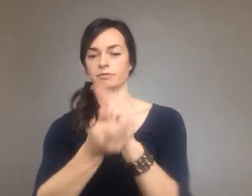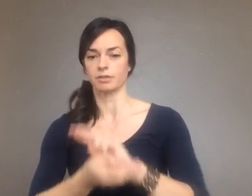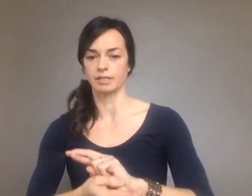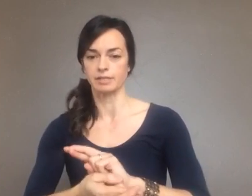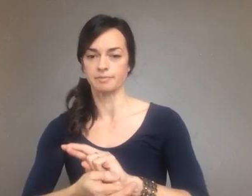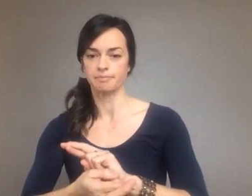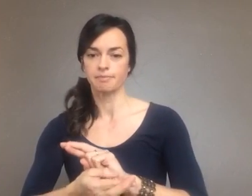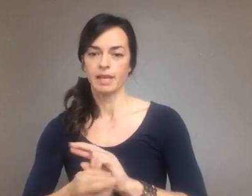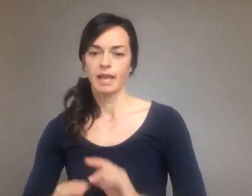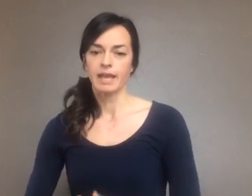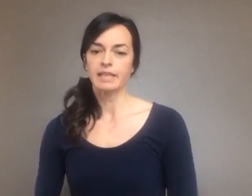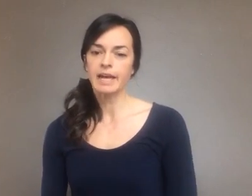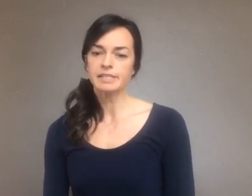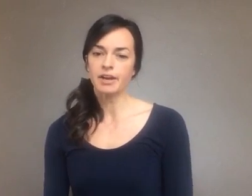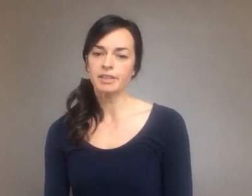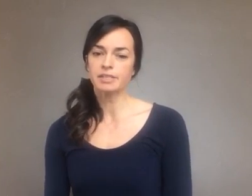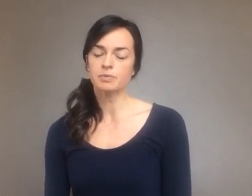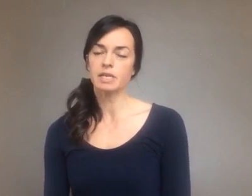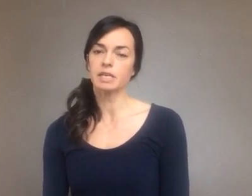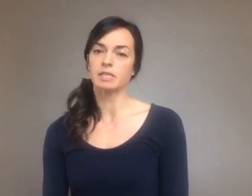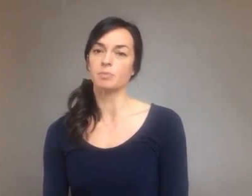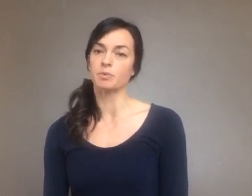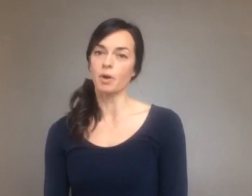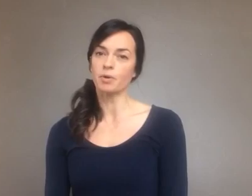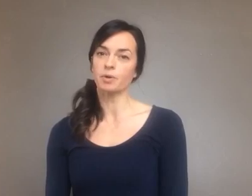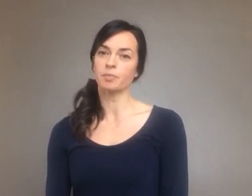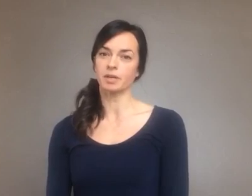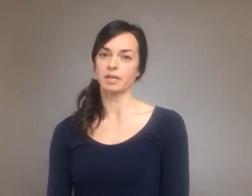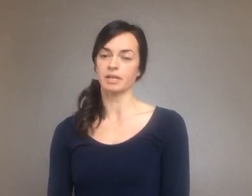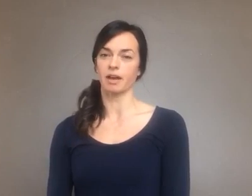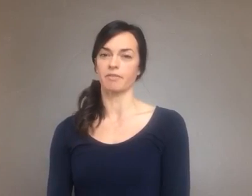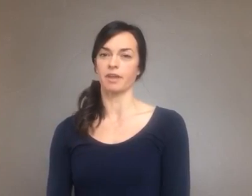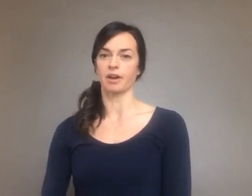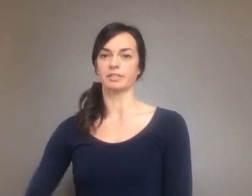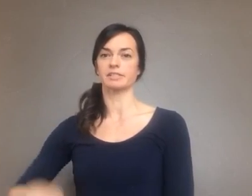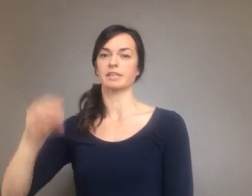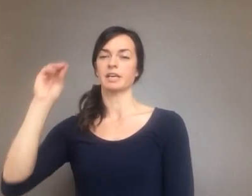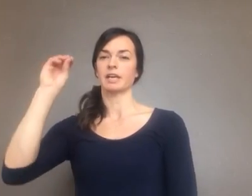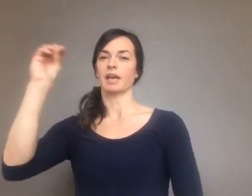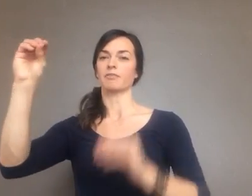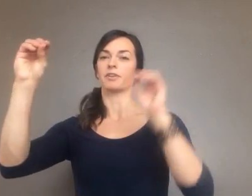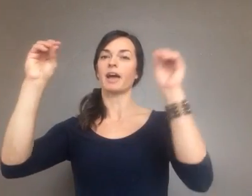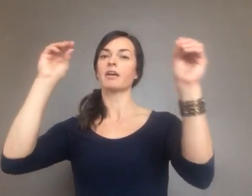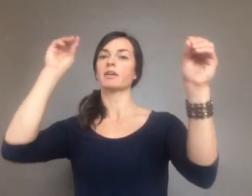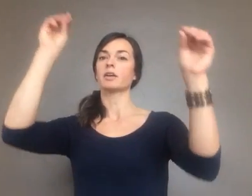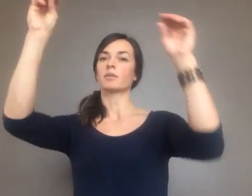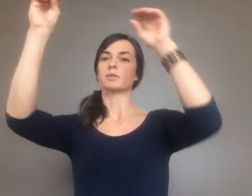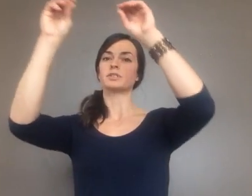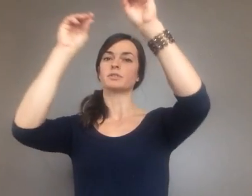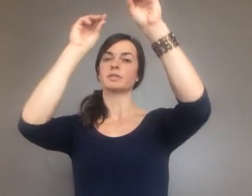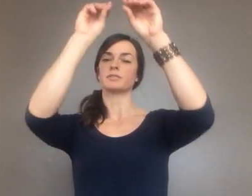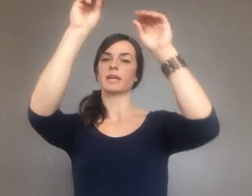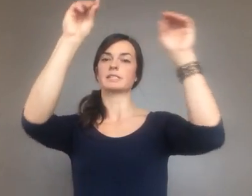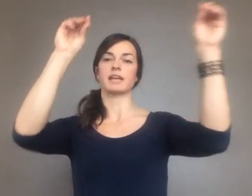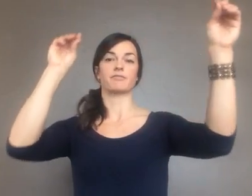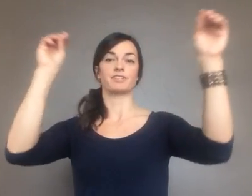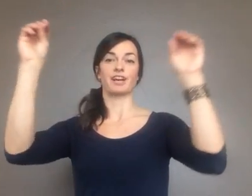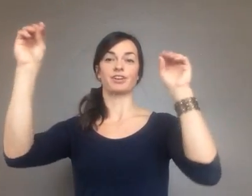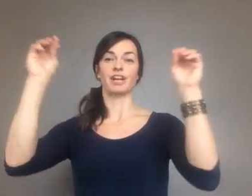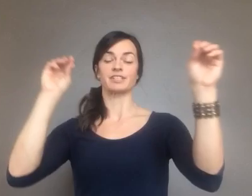Trent. And the last card this week is Baroque period of the arts. And for that, we're just going to make a sign for